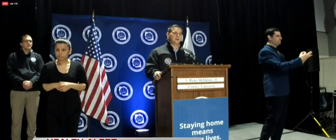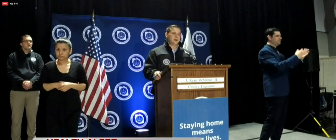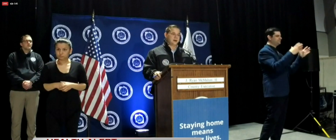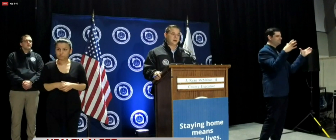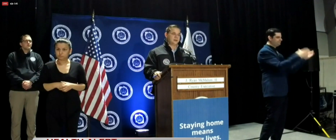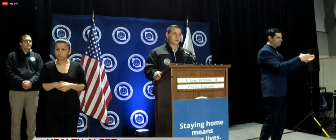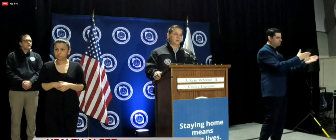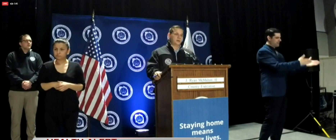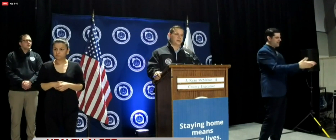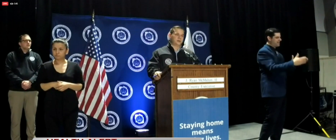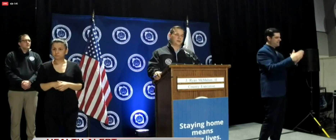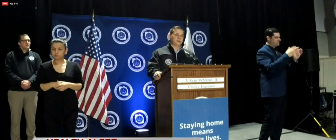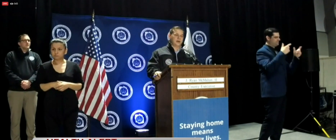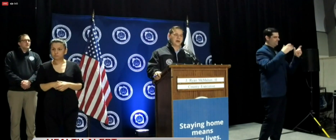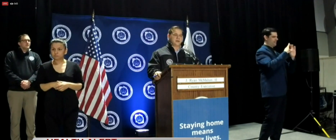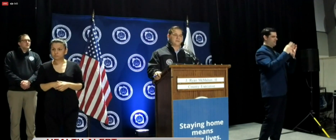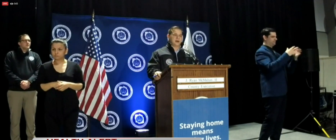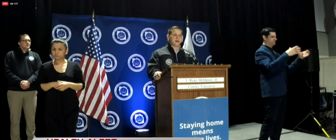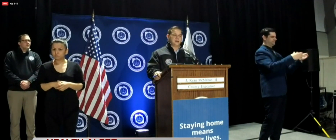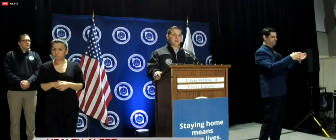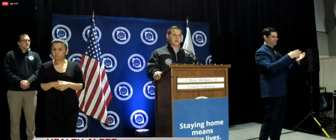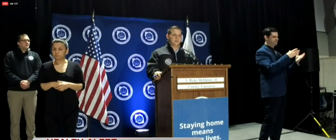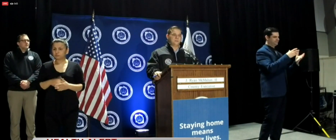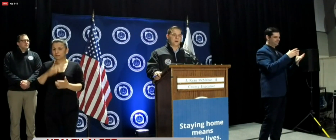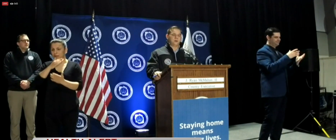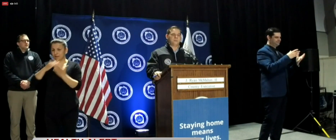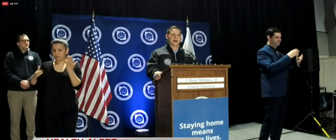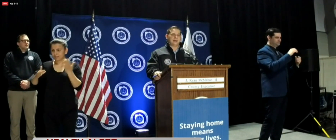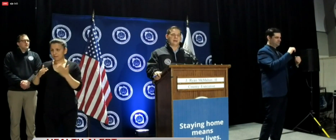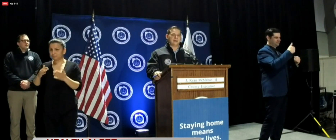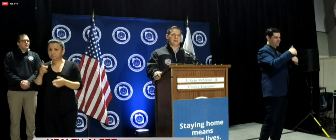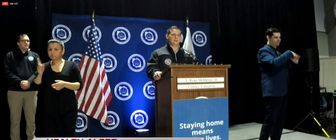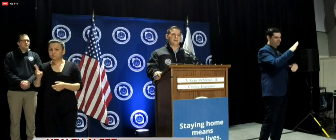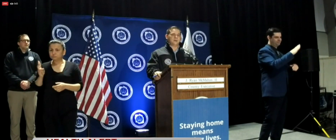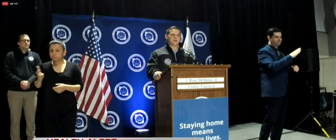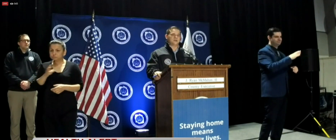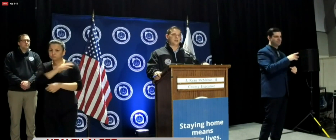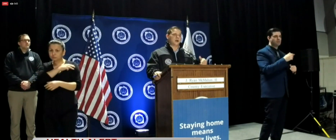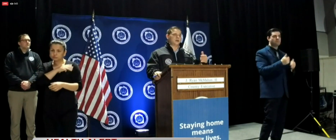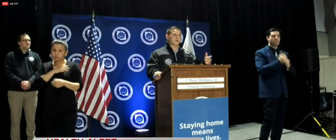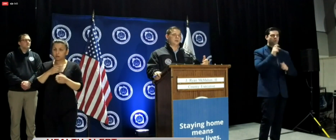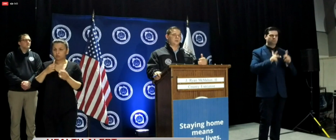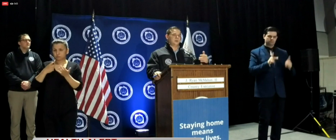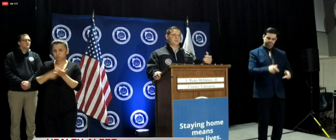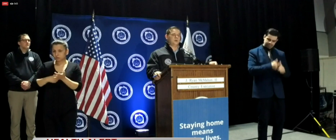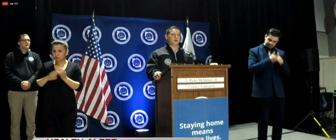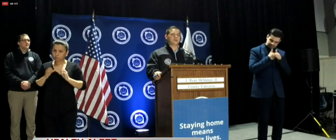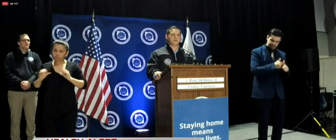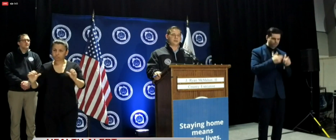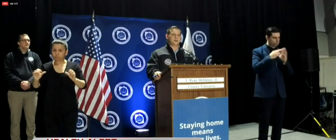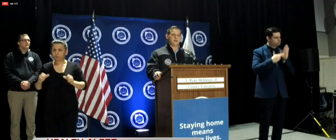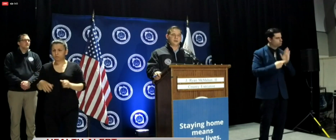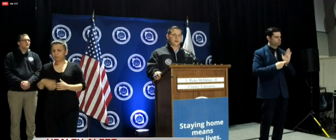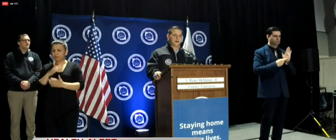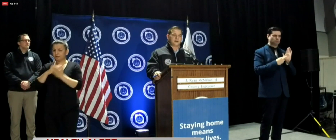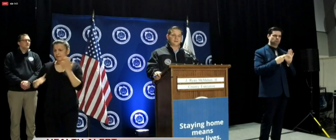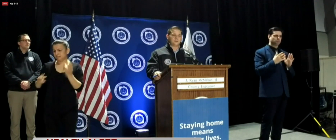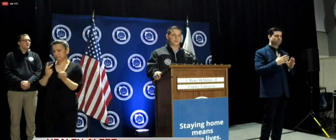still that we have that aren't buying in, or maybe you're starting to a little bit